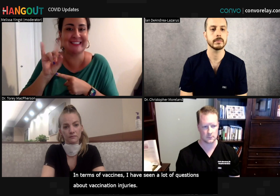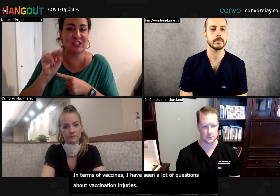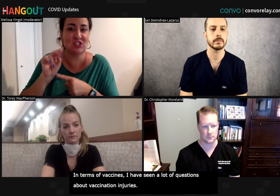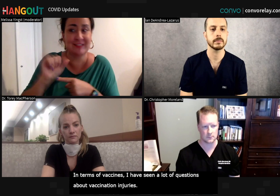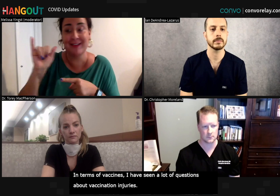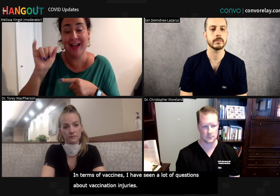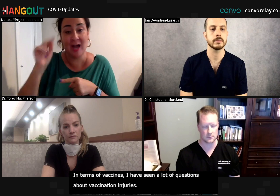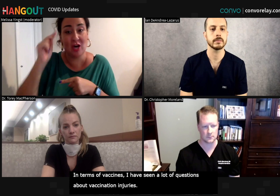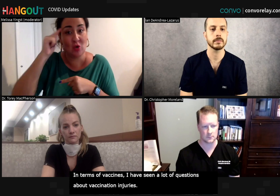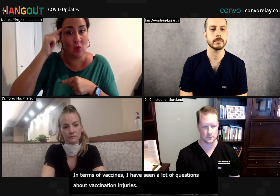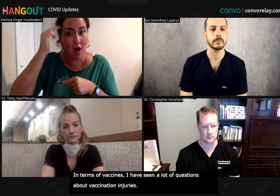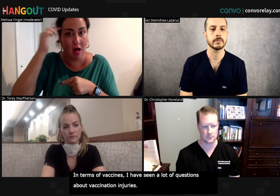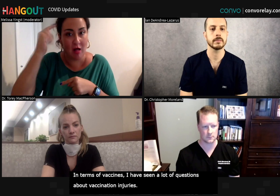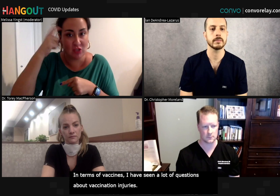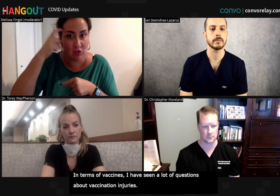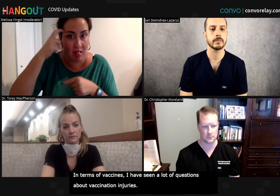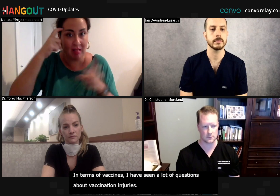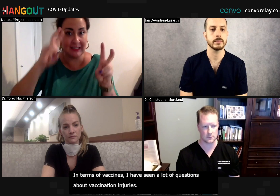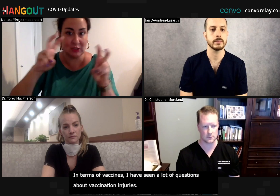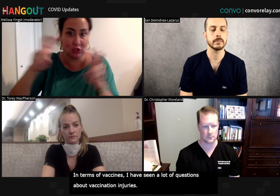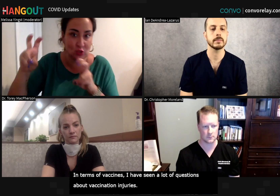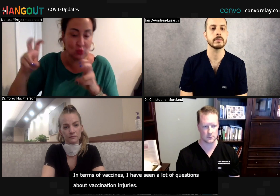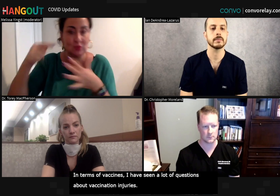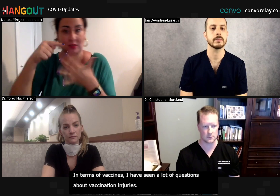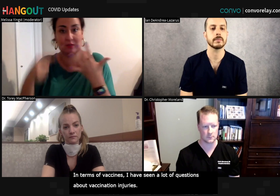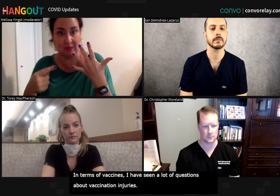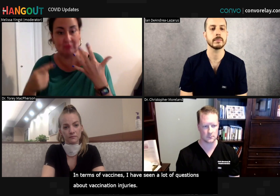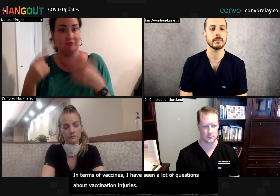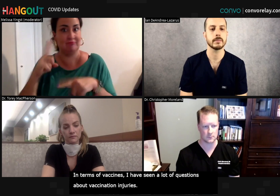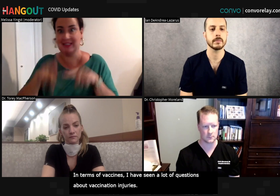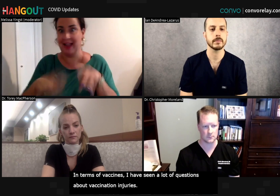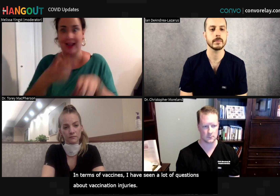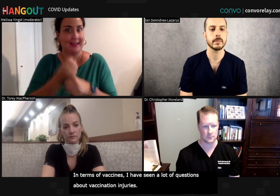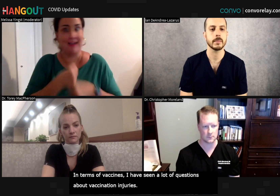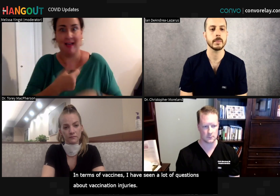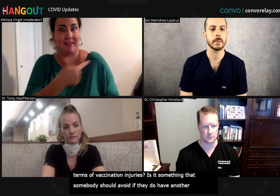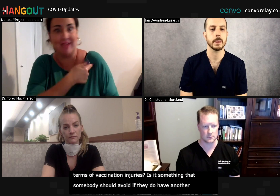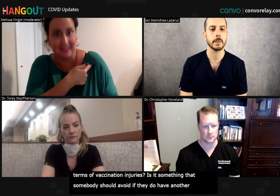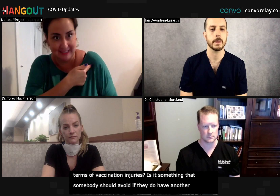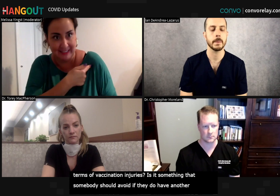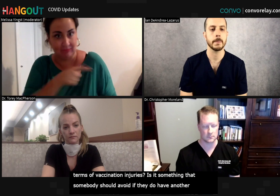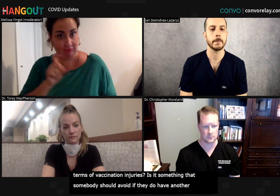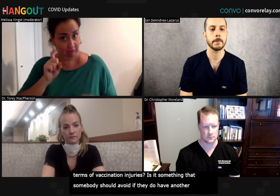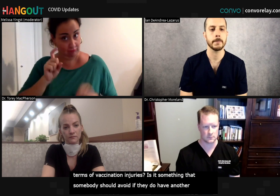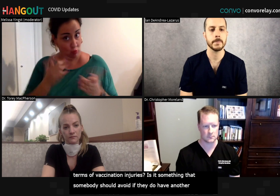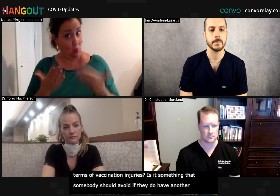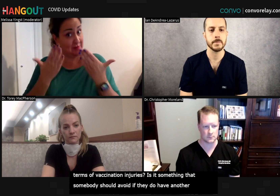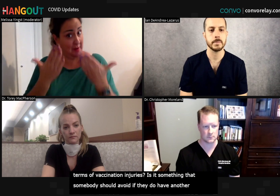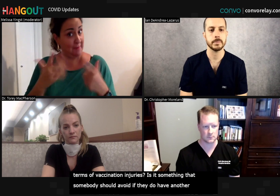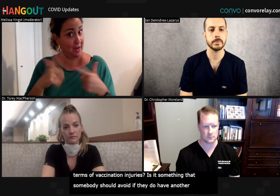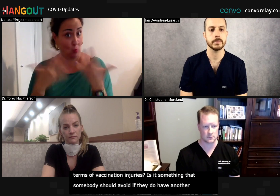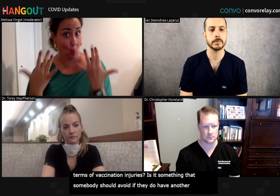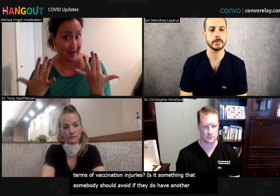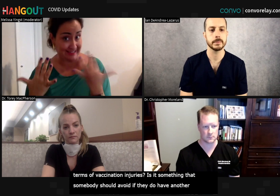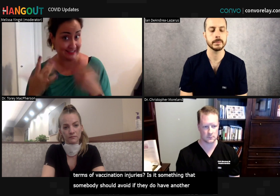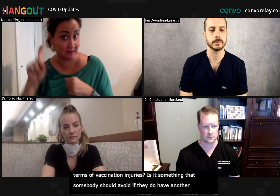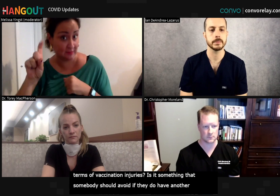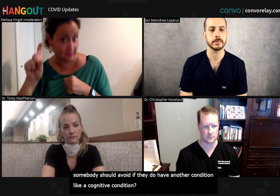should avoid if they do have another condition, like a cognitive condition, that they shouldn't get the vaccine?